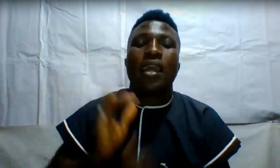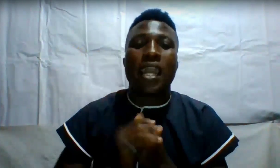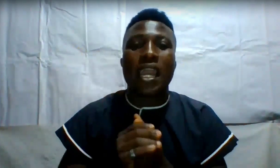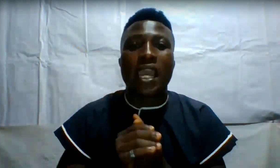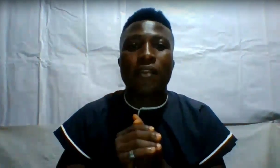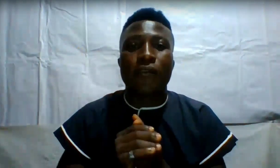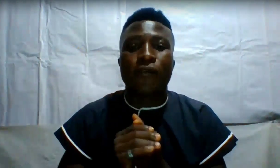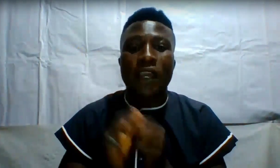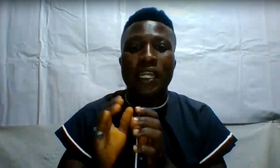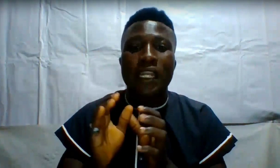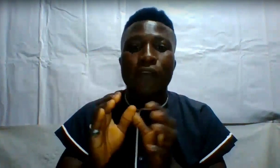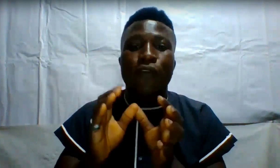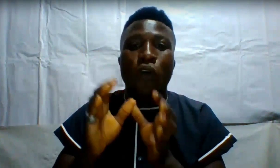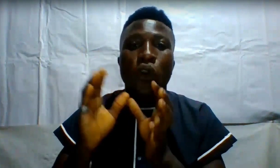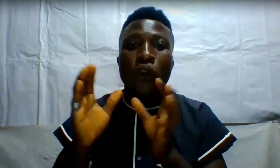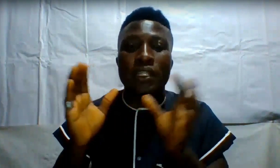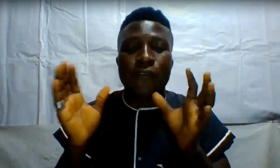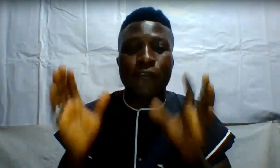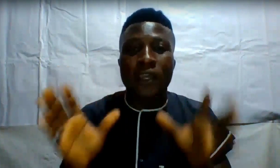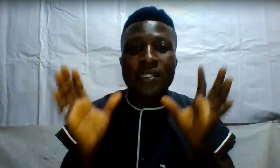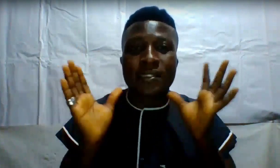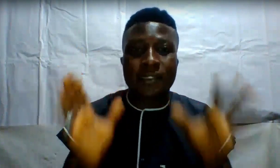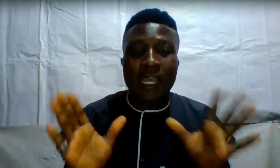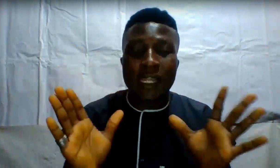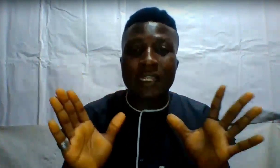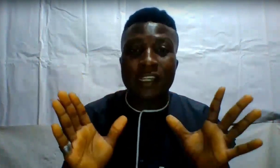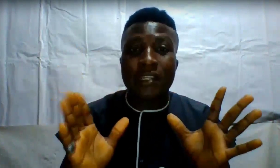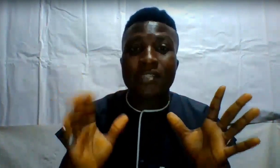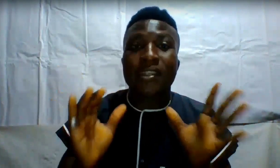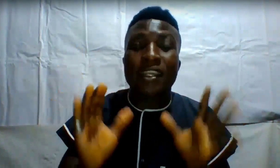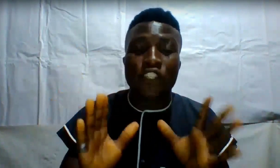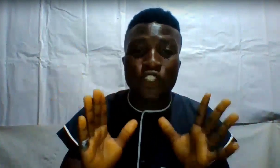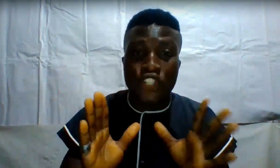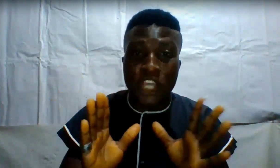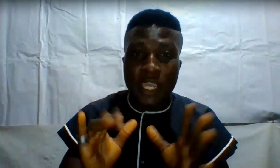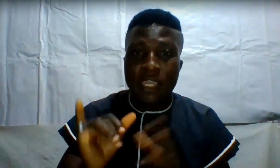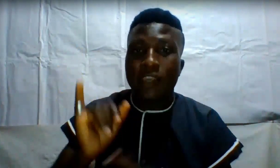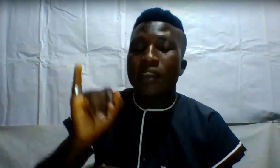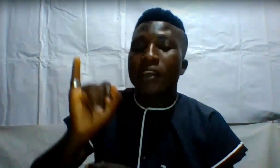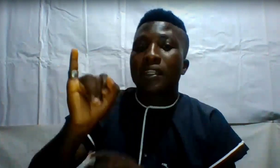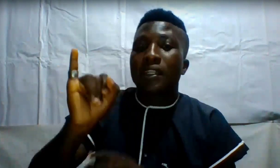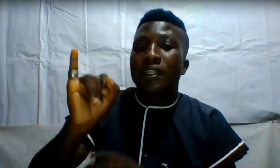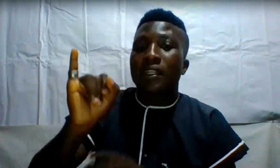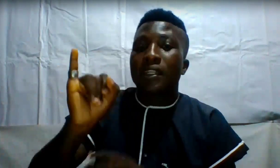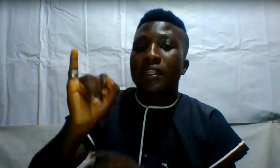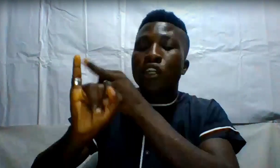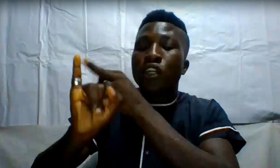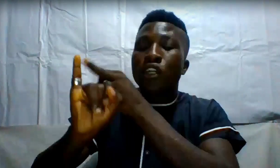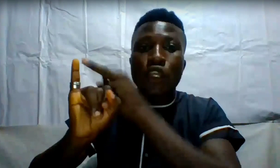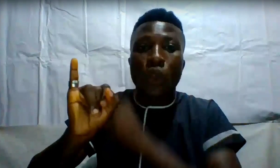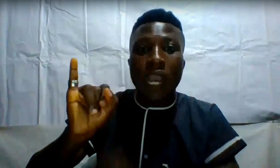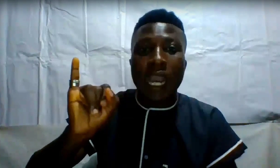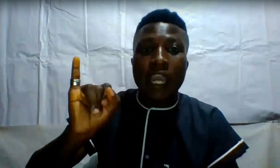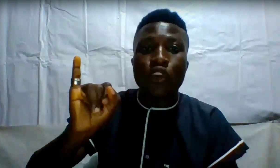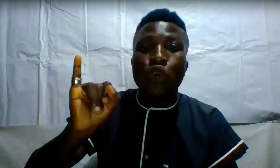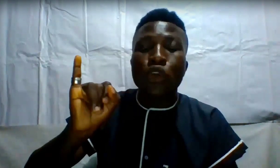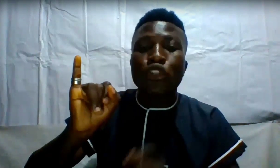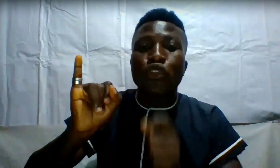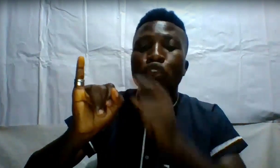finally, for the first 10 letters, letter J. Now, still holding your I, you're going to use this letter I